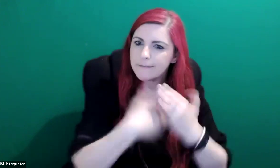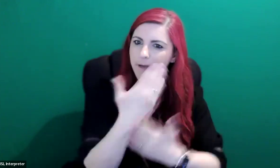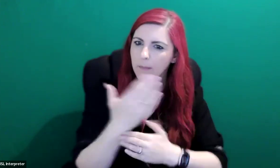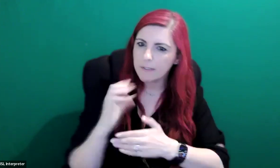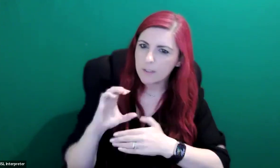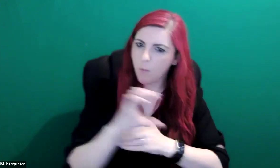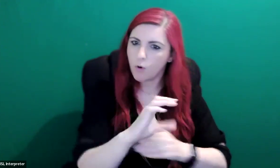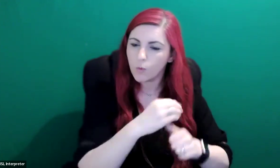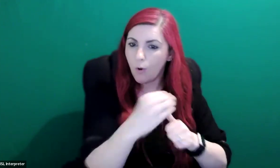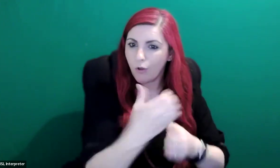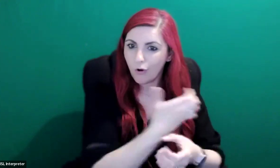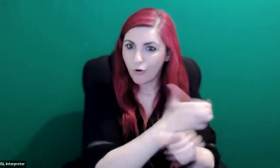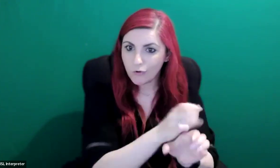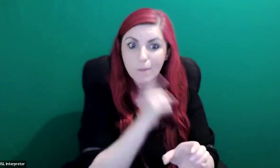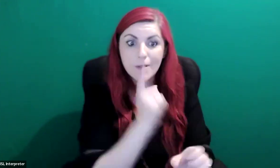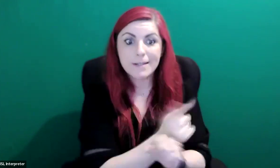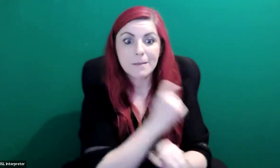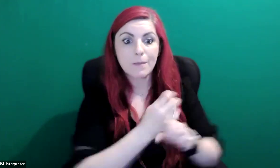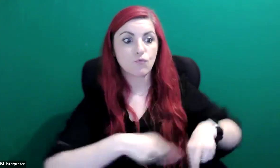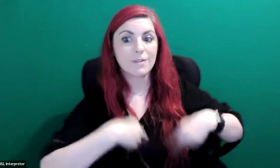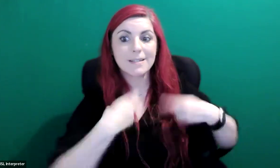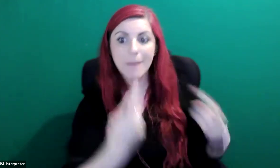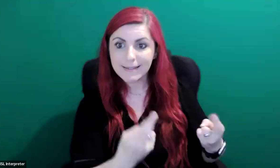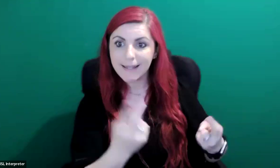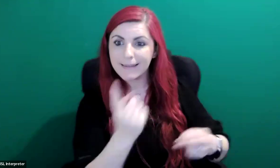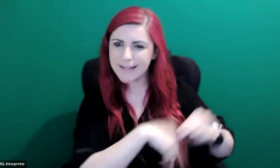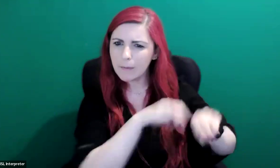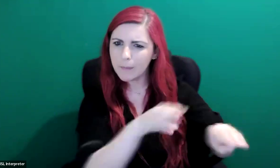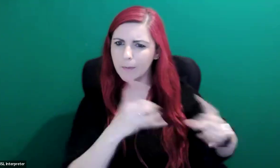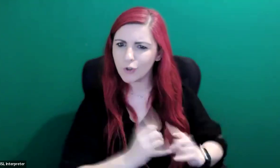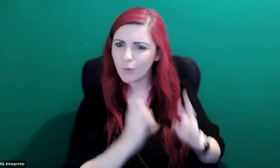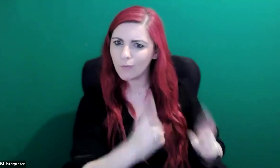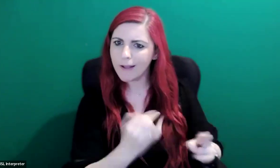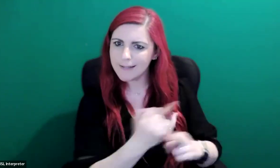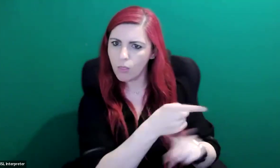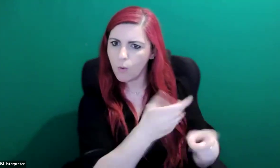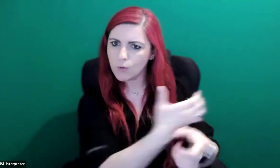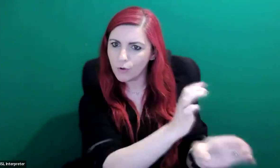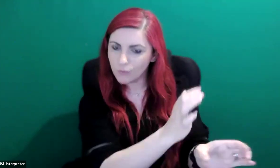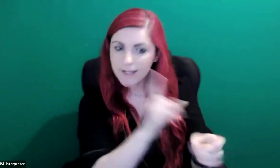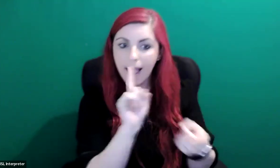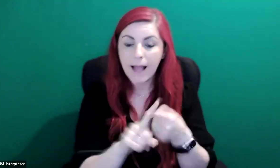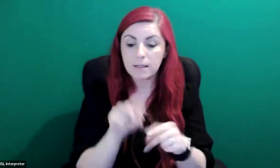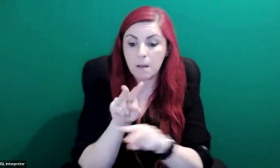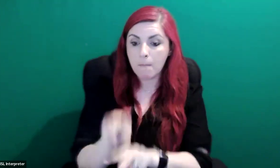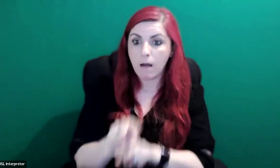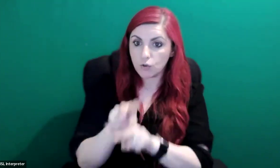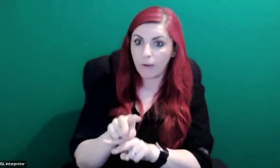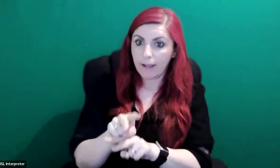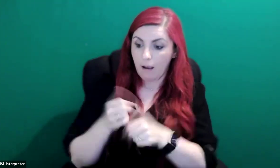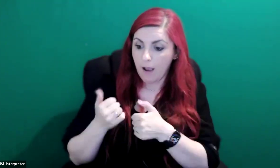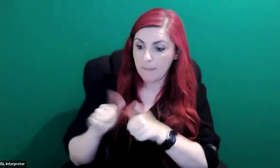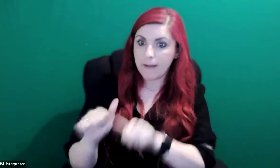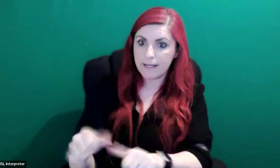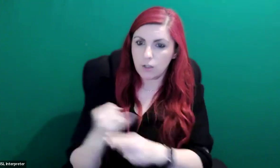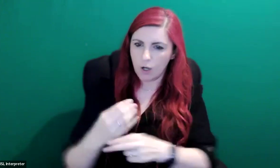in a way that respects the human rights of disabled people. And in monitoring the convention within our own country, and this is part